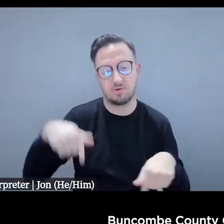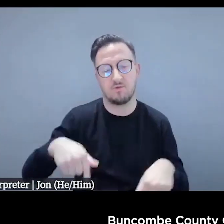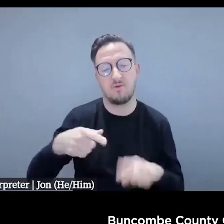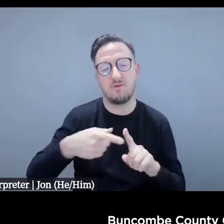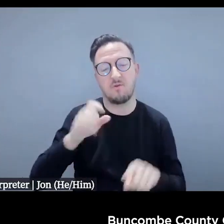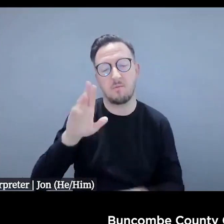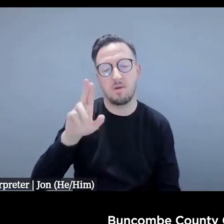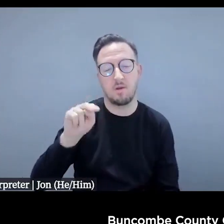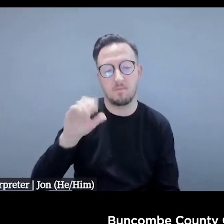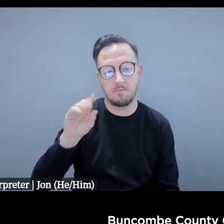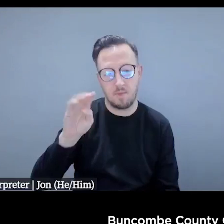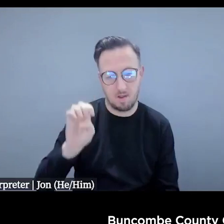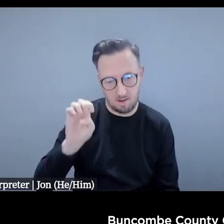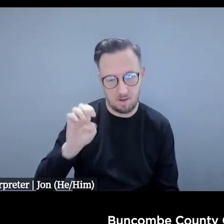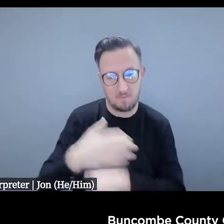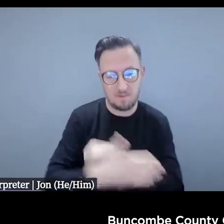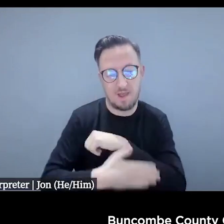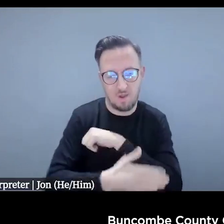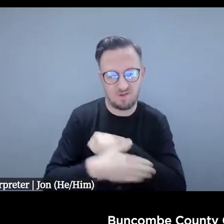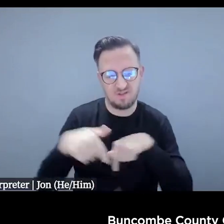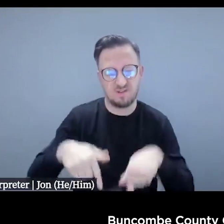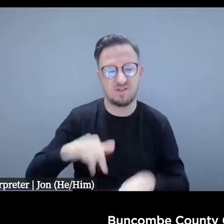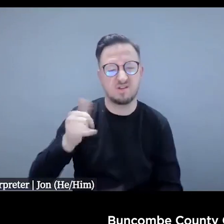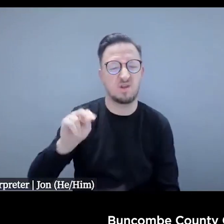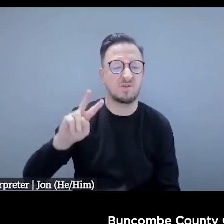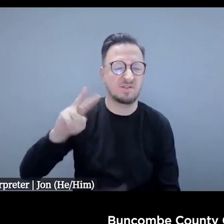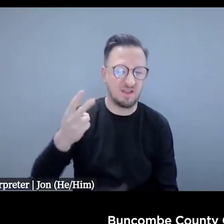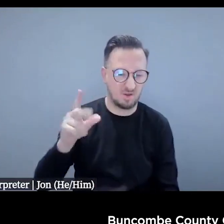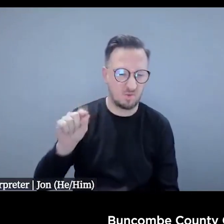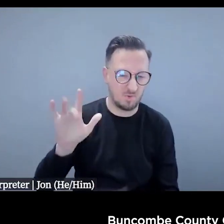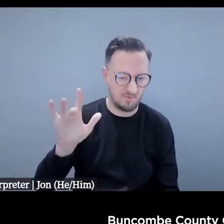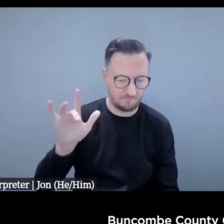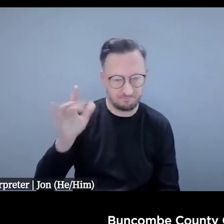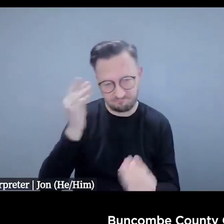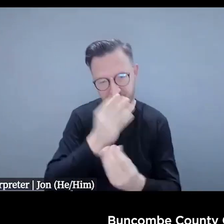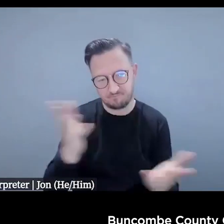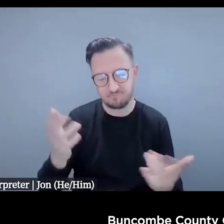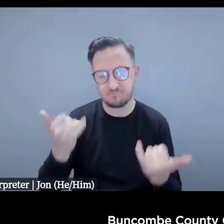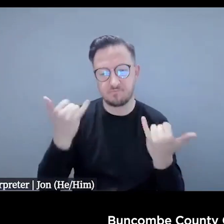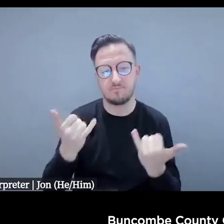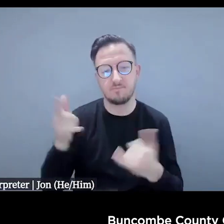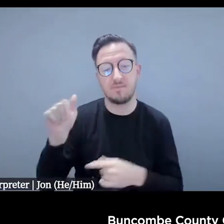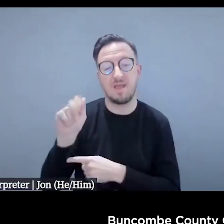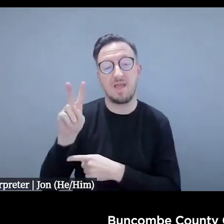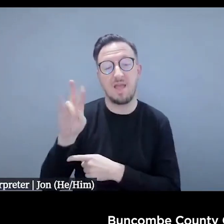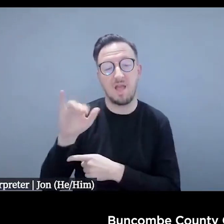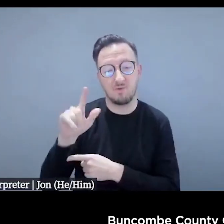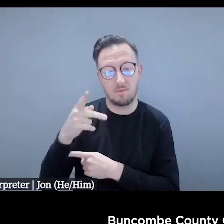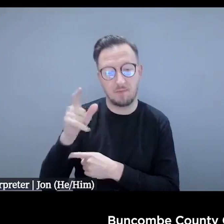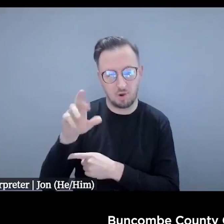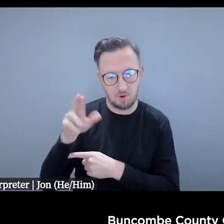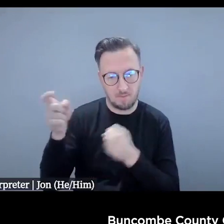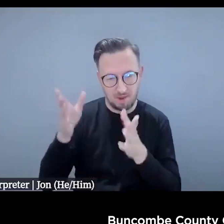for January 2nd, 2025. Today, we will hear from Buncombe County Manager Avril Pender and the Interim